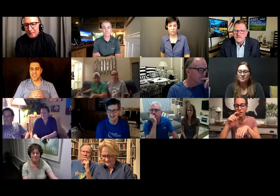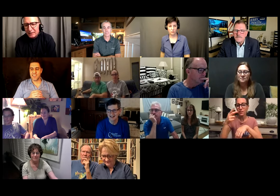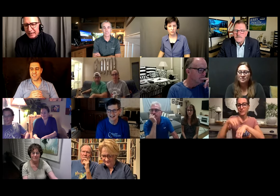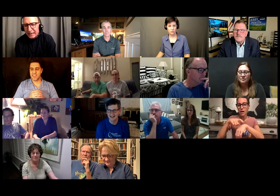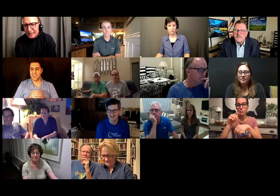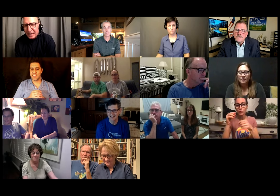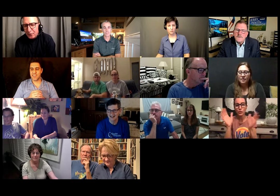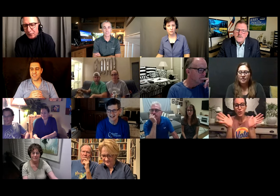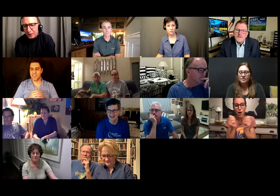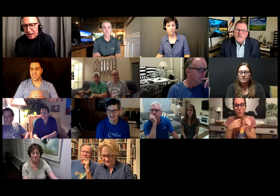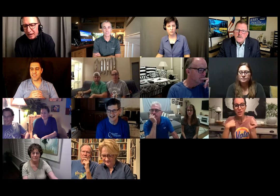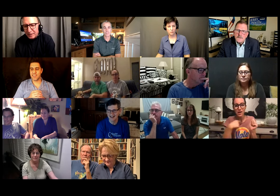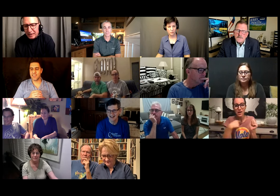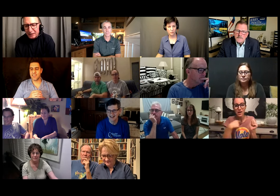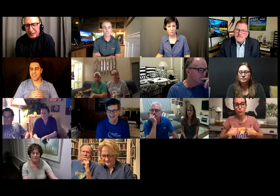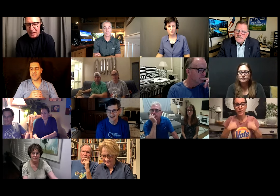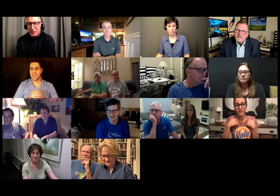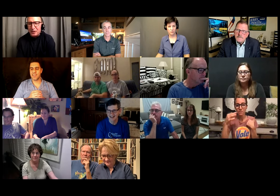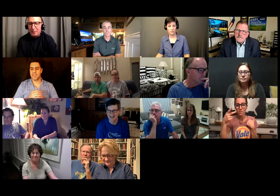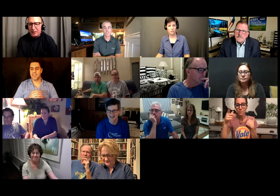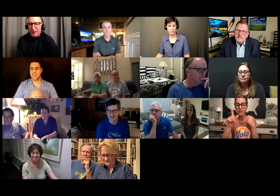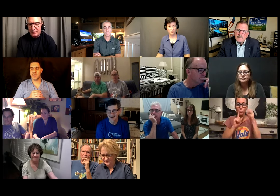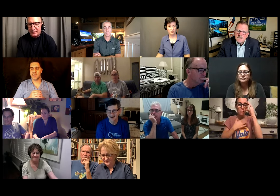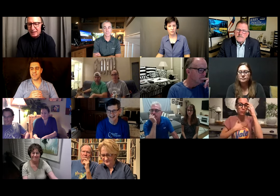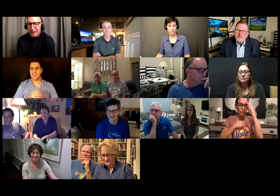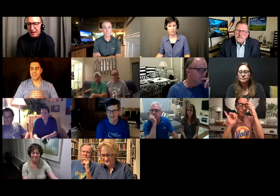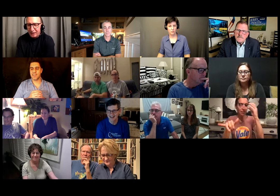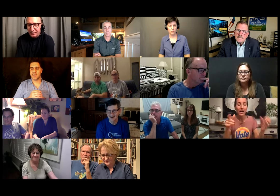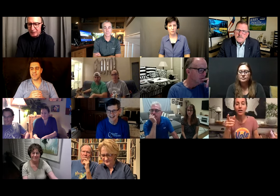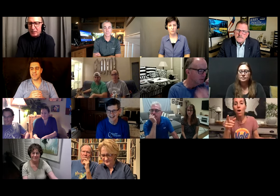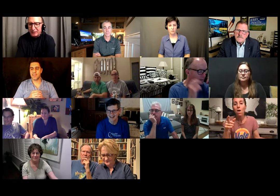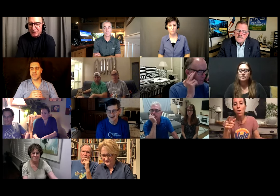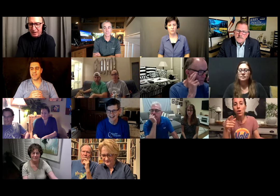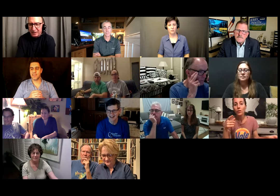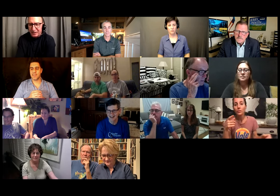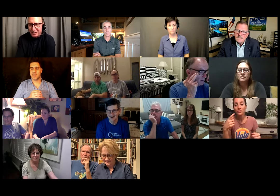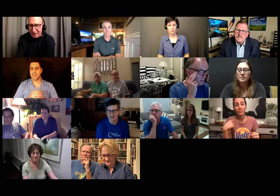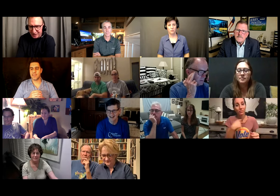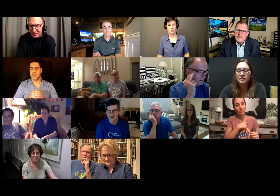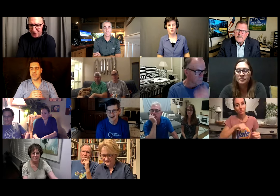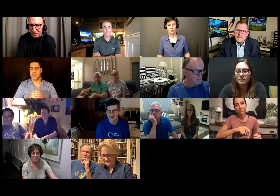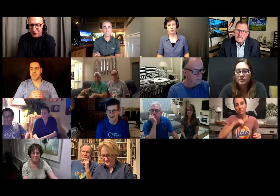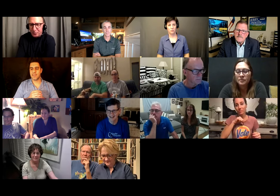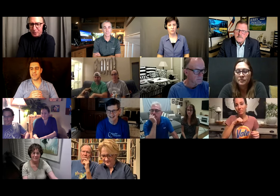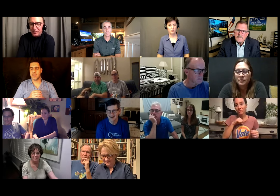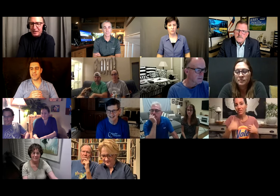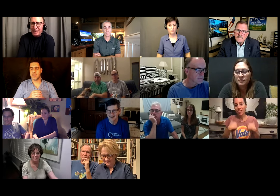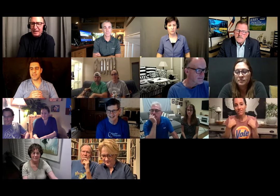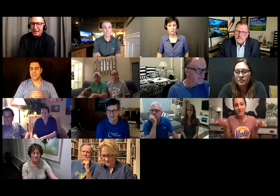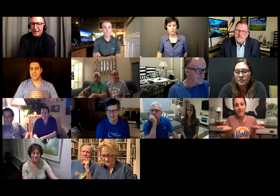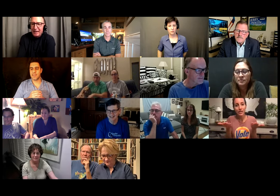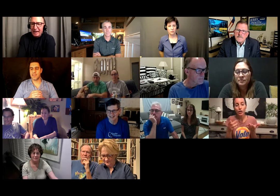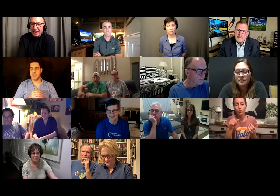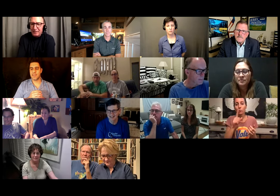Yes, Stephanie's saying, yes, thank you for your time, taking the time to chat with us Pleasanton residents. I really do appreciate